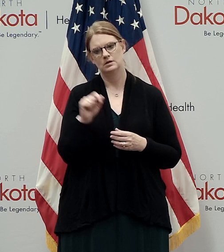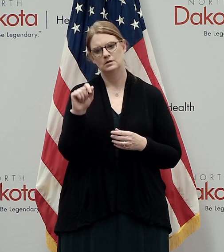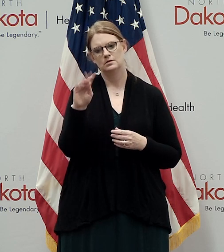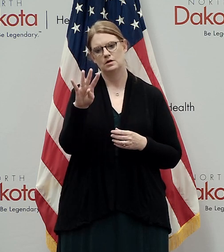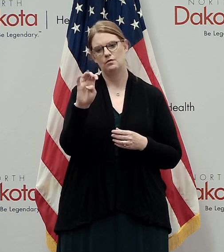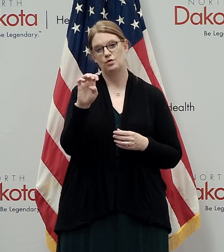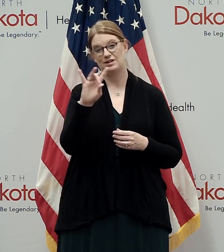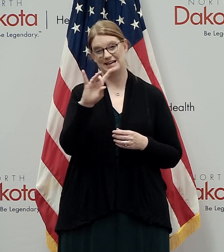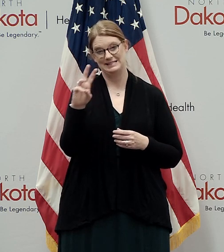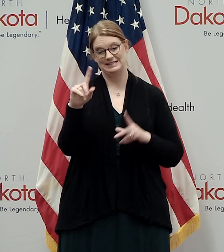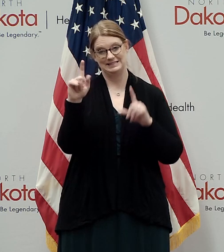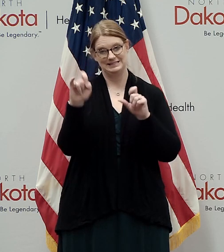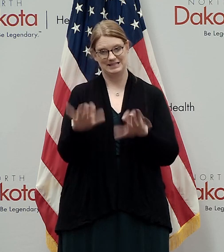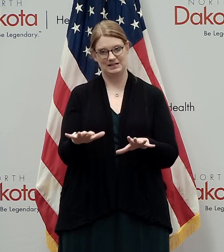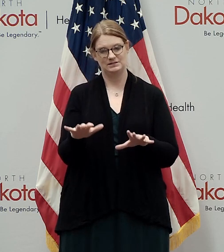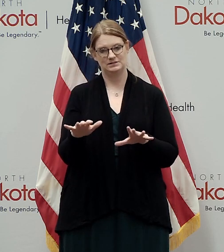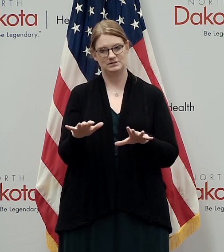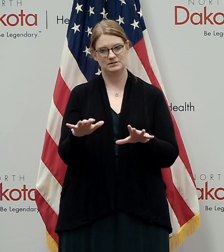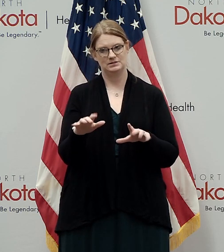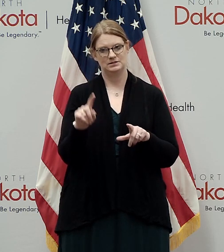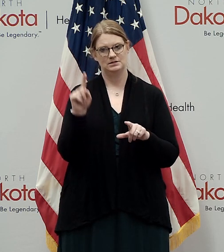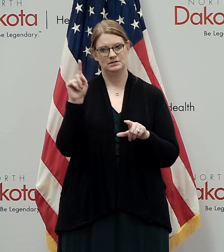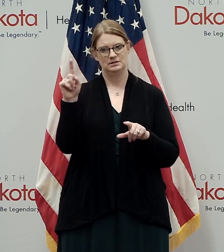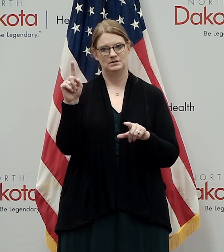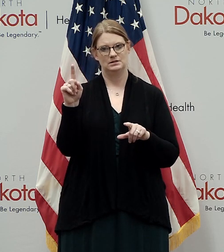486 tests that were tested in